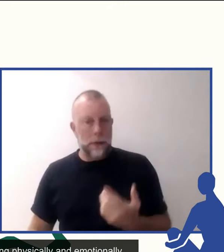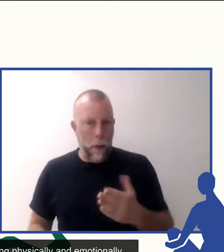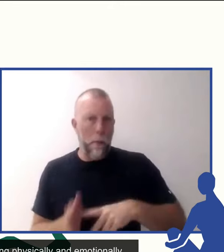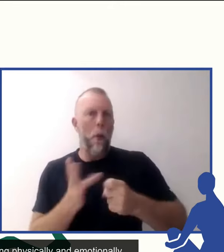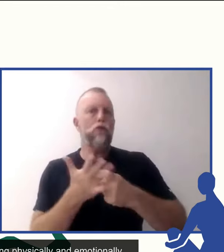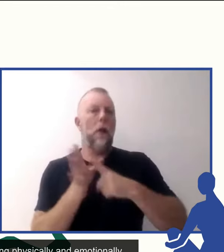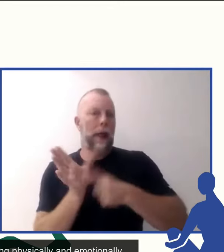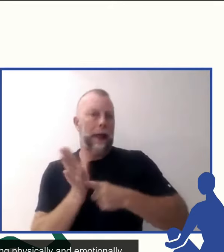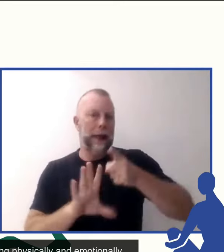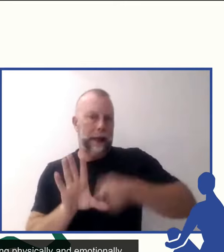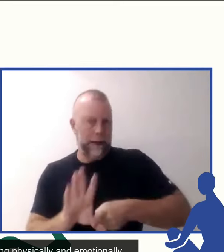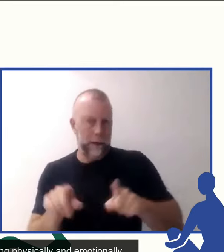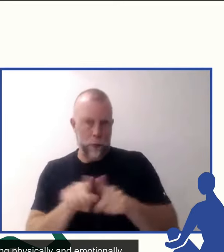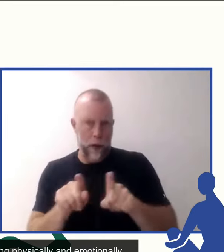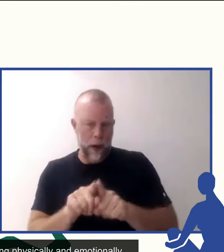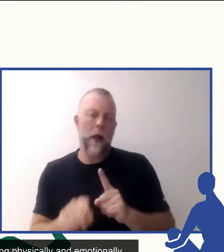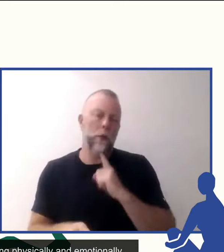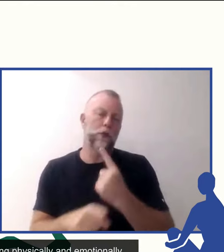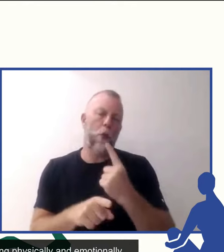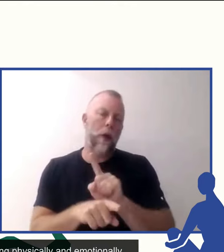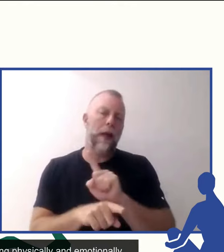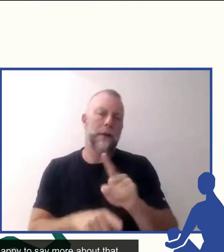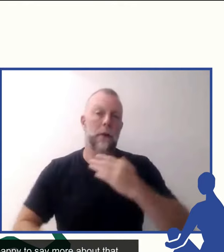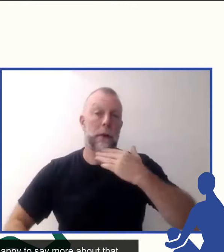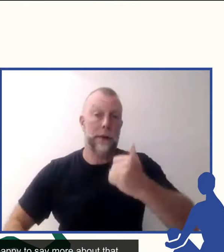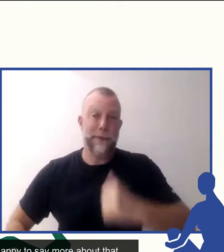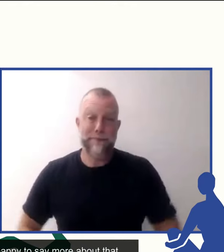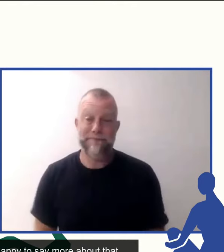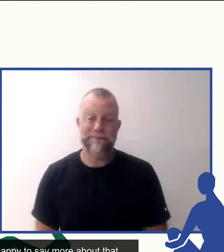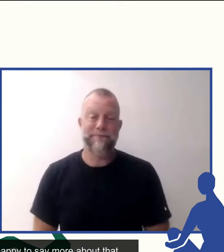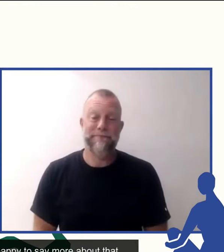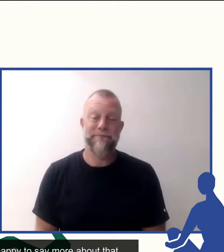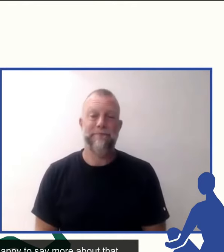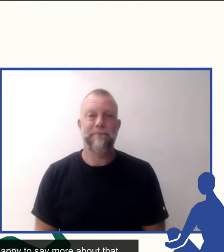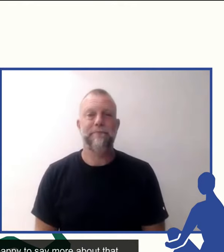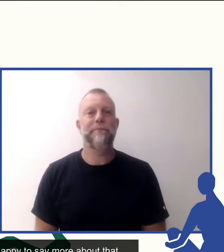that later. Thank you.